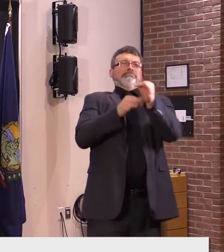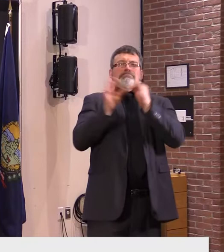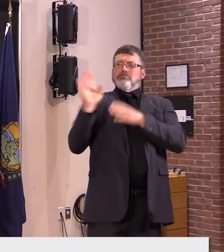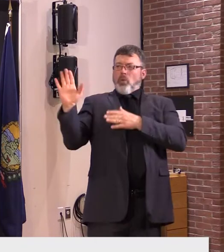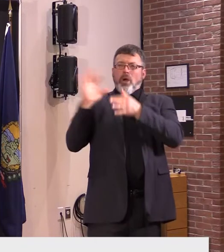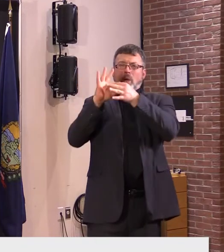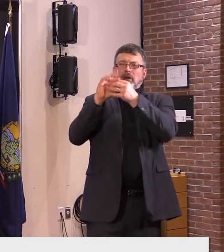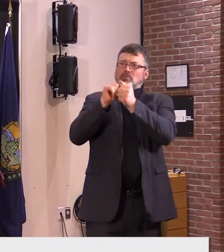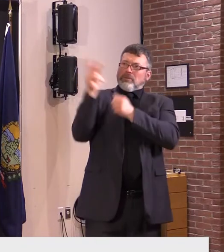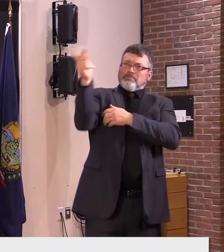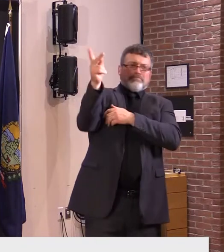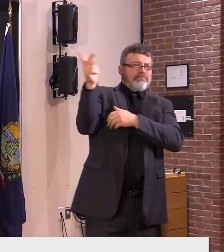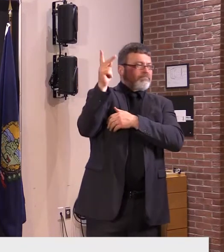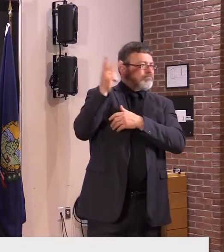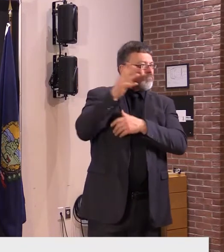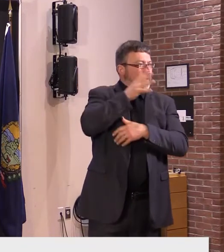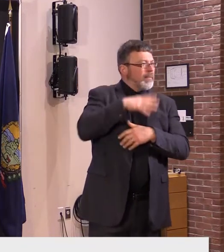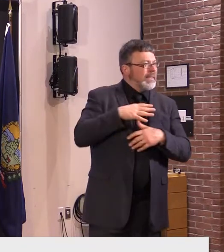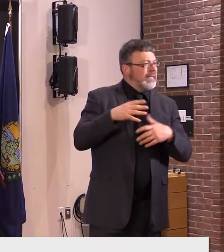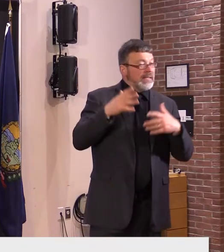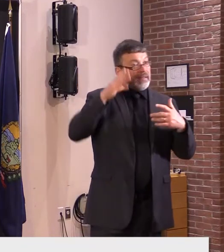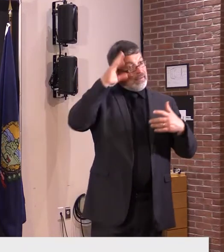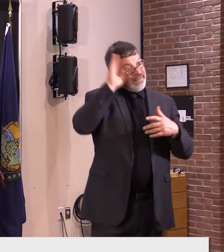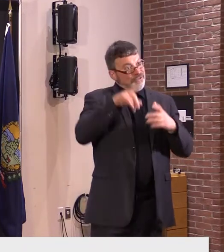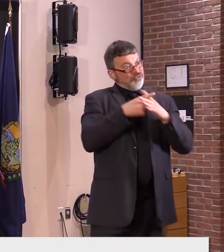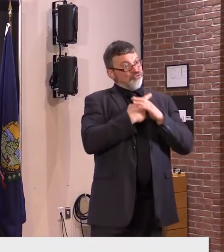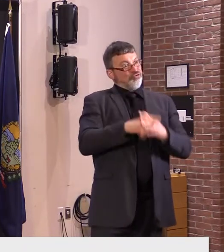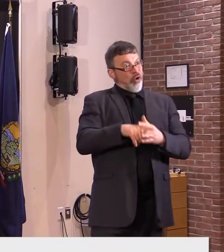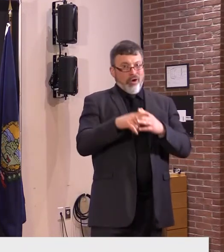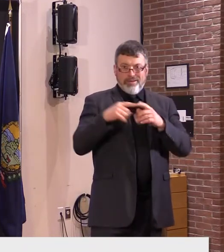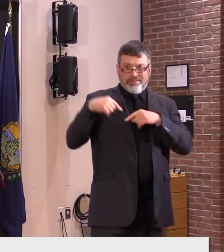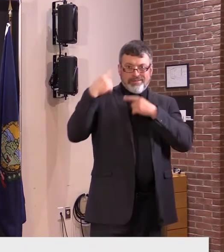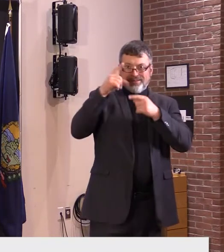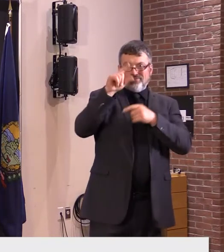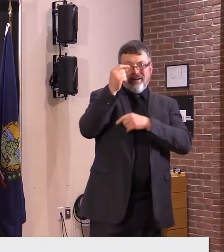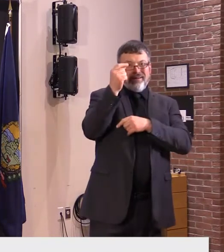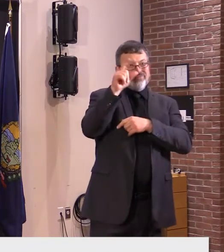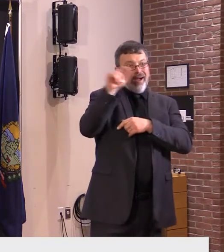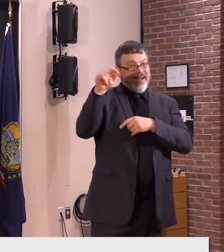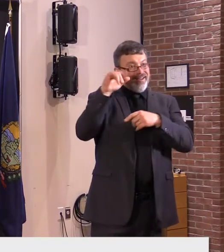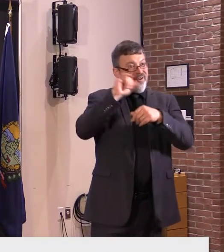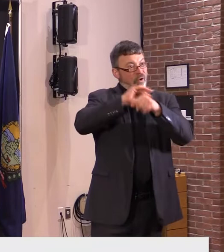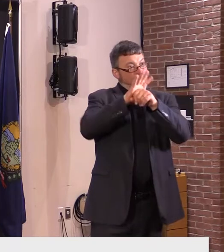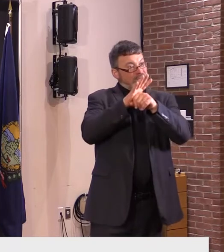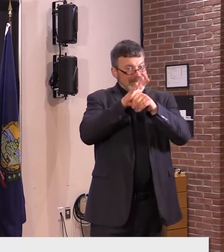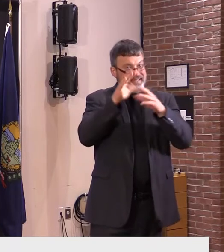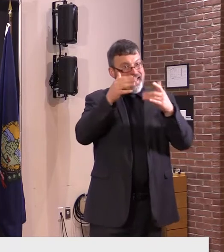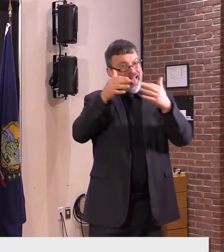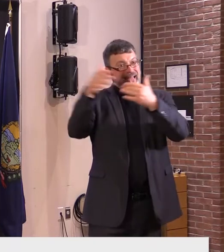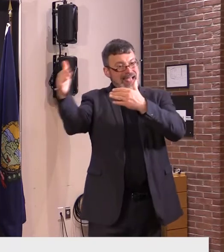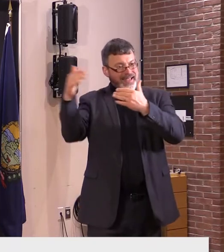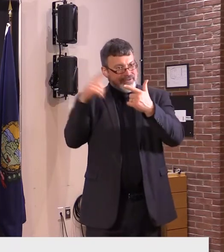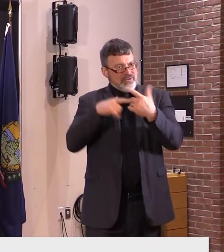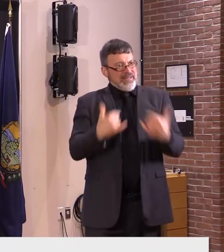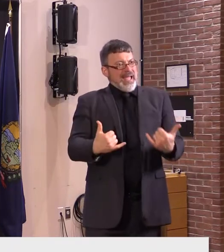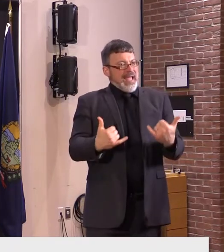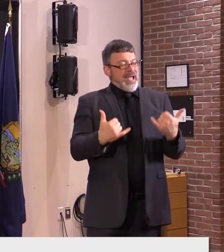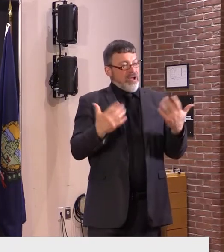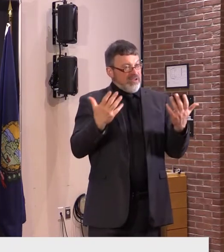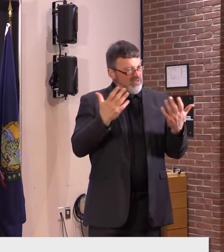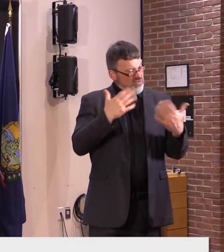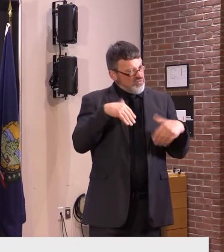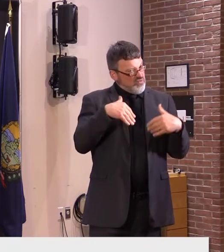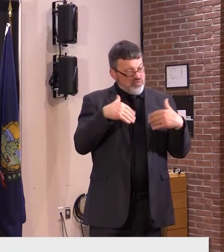through the pandemic? Yeah, you know, it's just there's no playbook on this, right? We're all were impacted, especially the